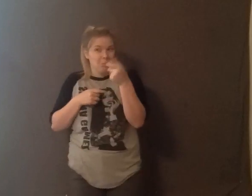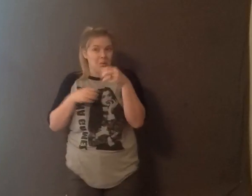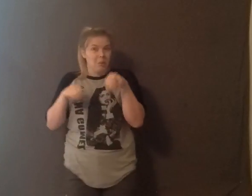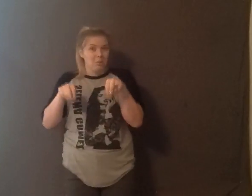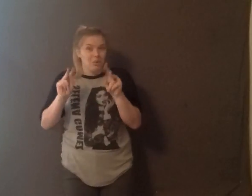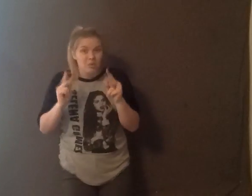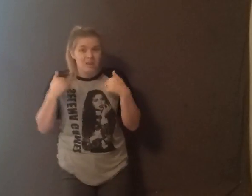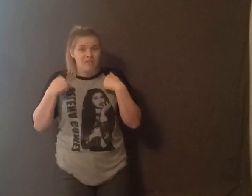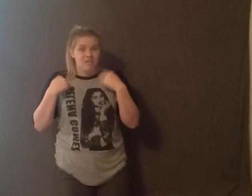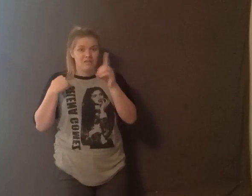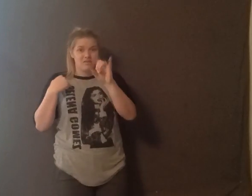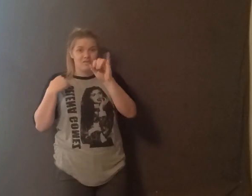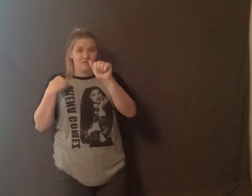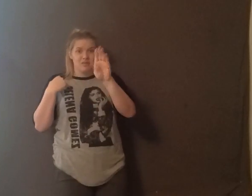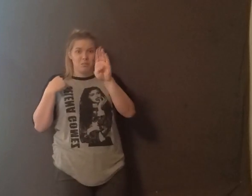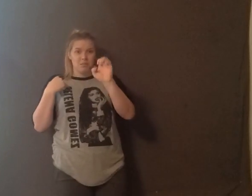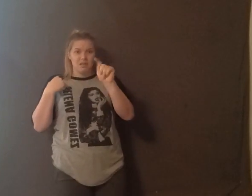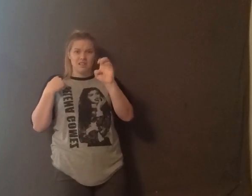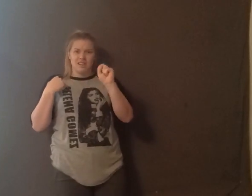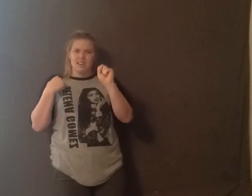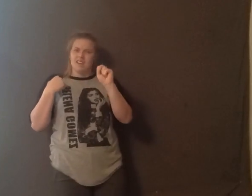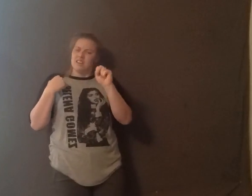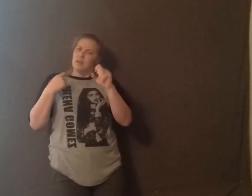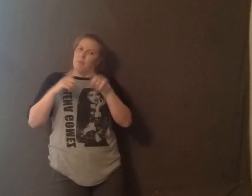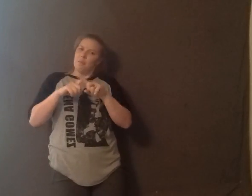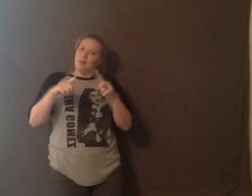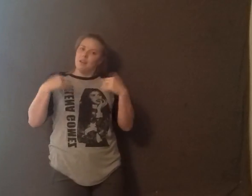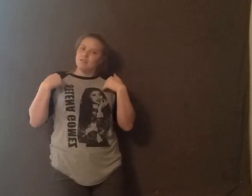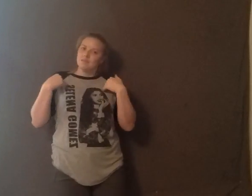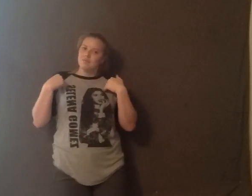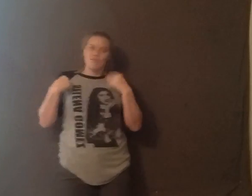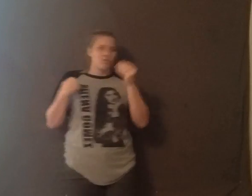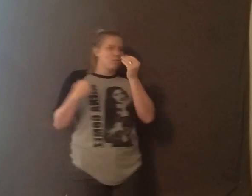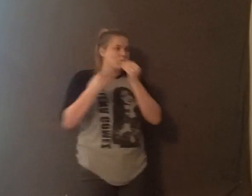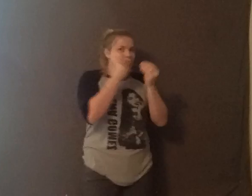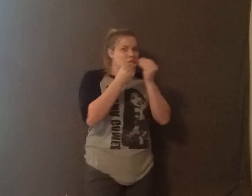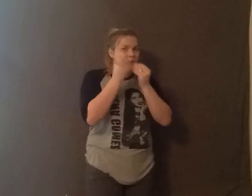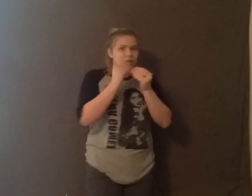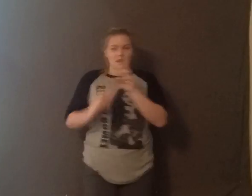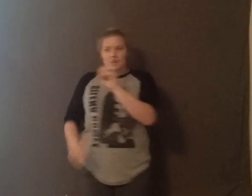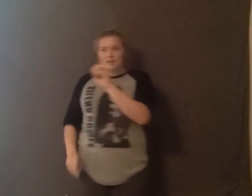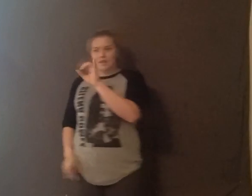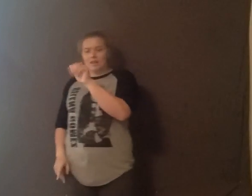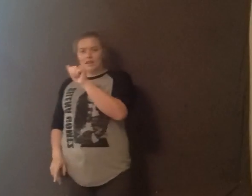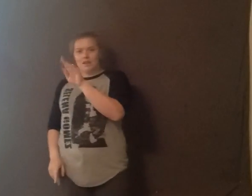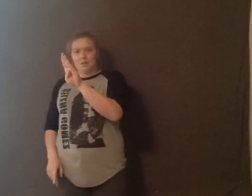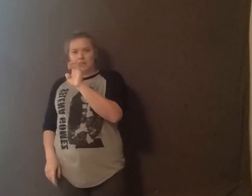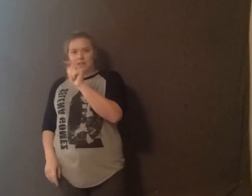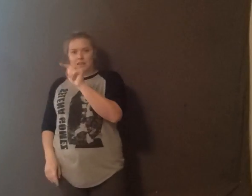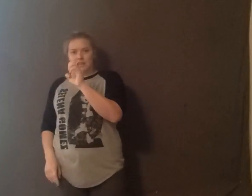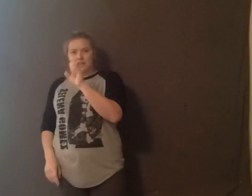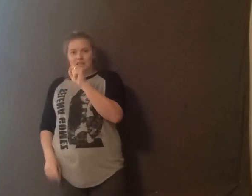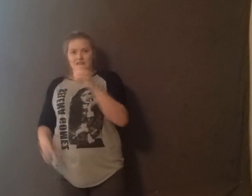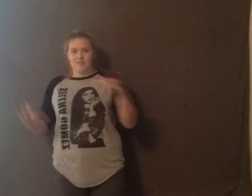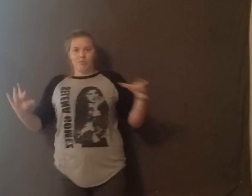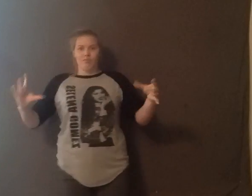actually eat these foods linked to diabetes? It seemed all of the large health organizations were encouraging people to eat the very foods linked to the